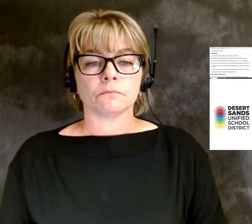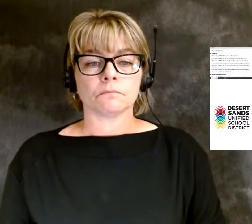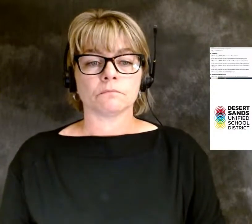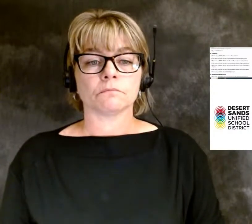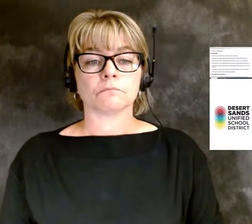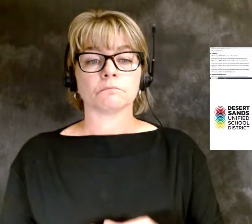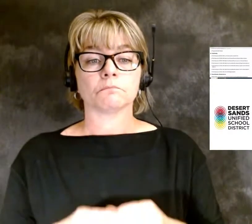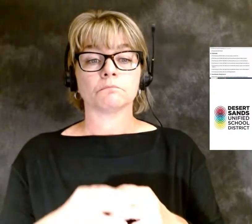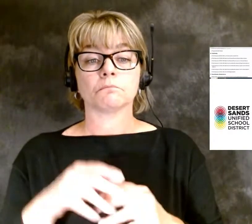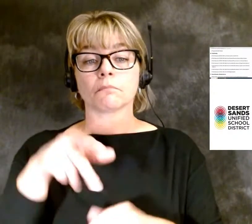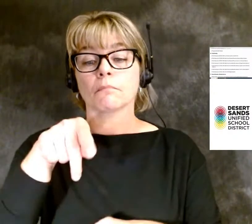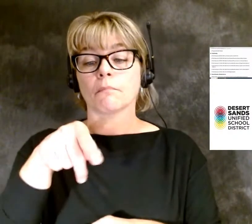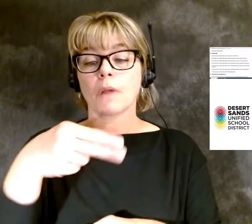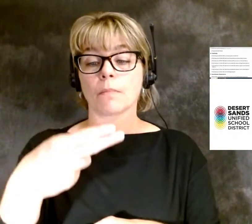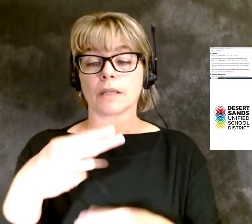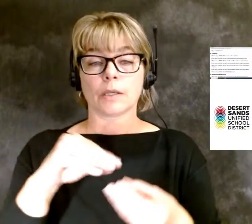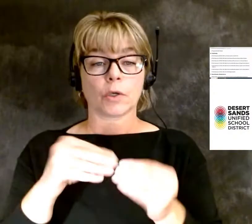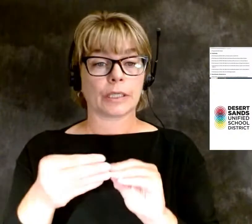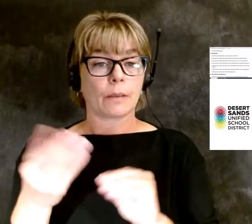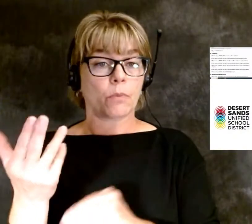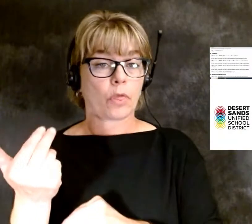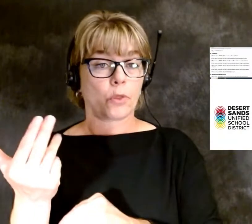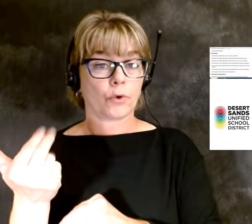Public hearing number 13,